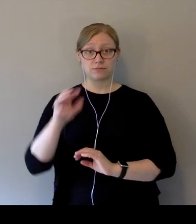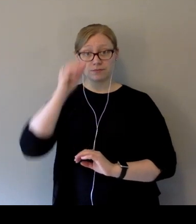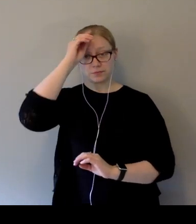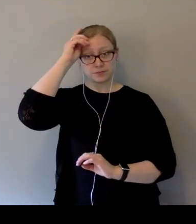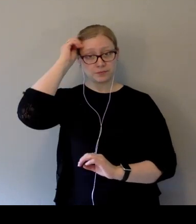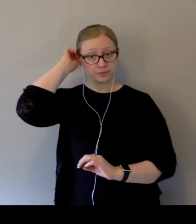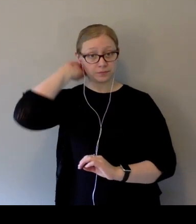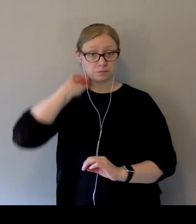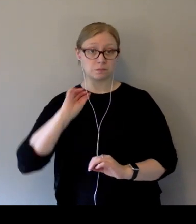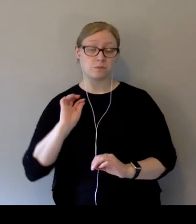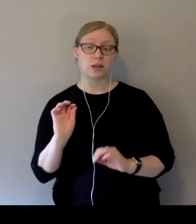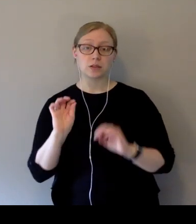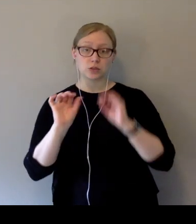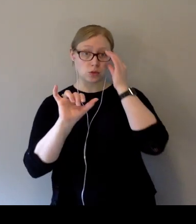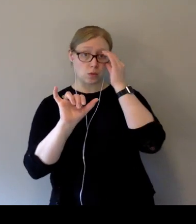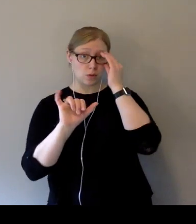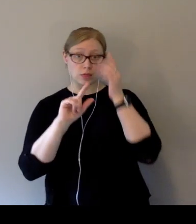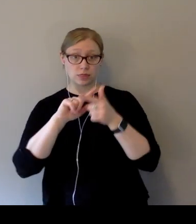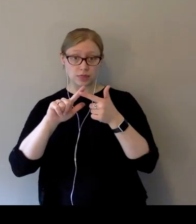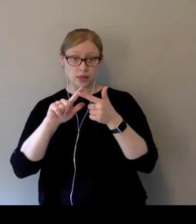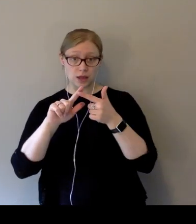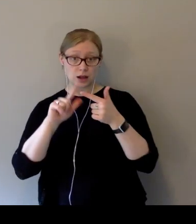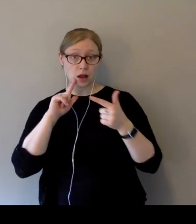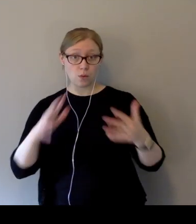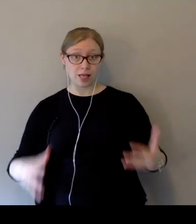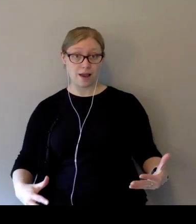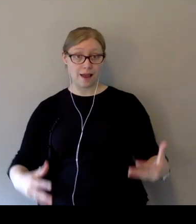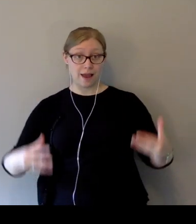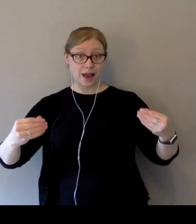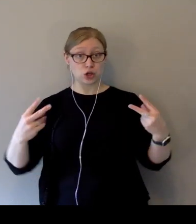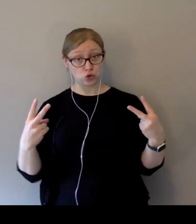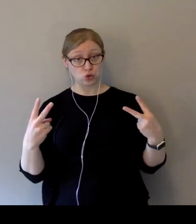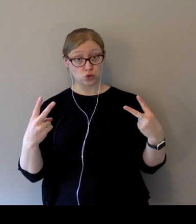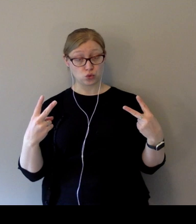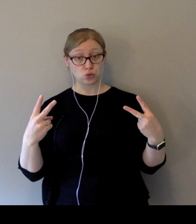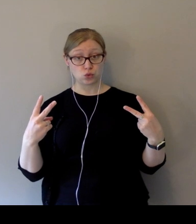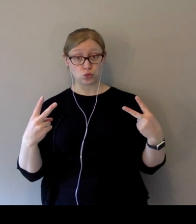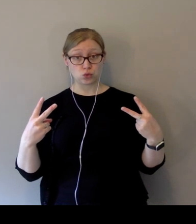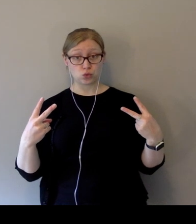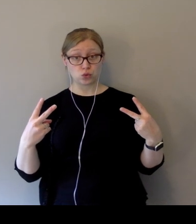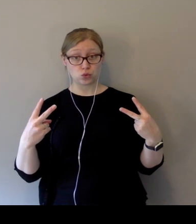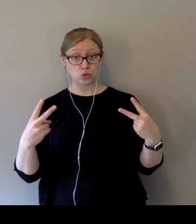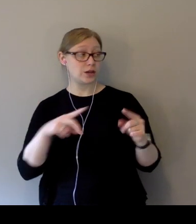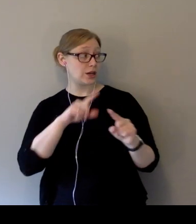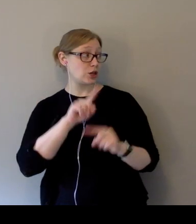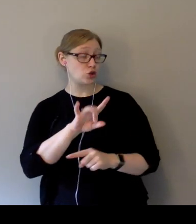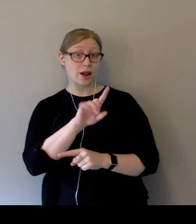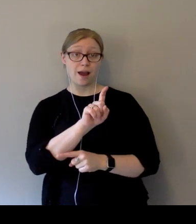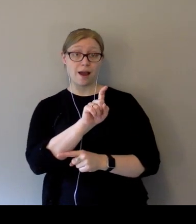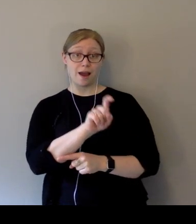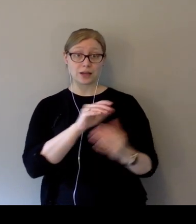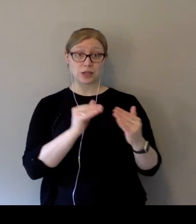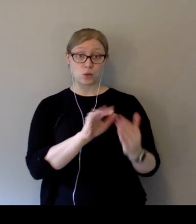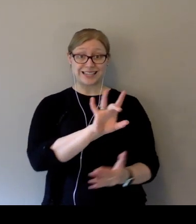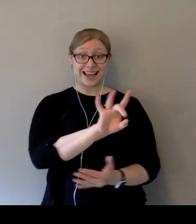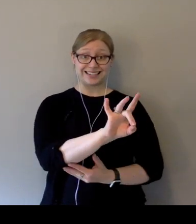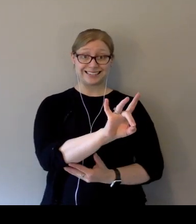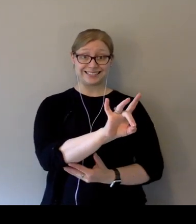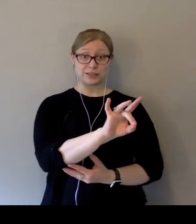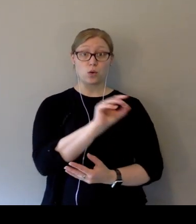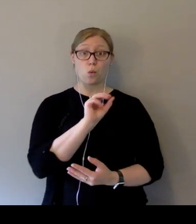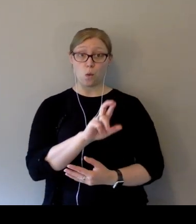Okay? And so then I'm going to add 2 to both sides, and so I'm going to have the answer x is 8, or x